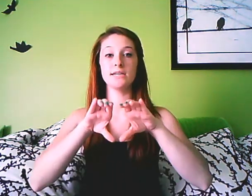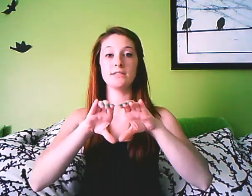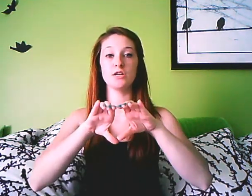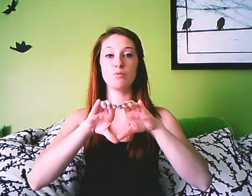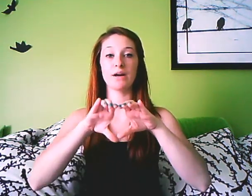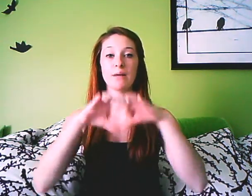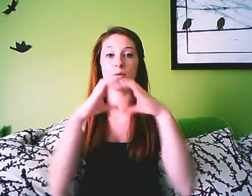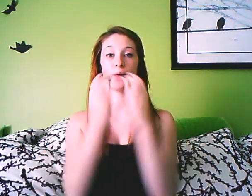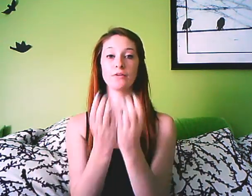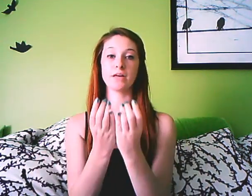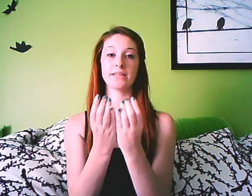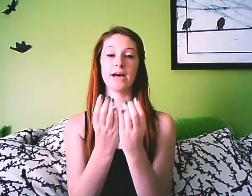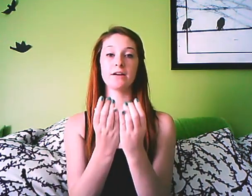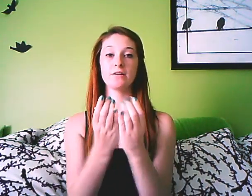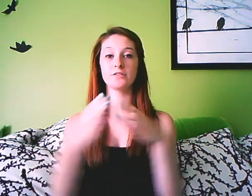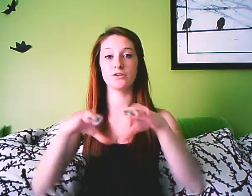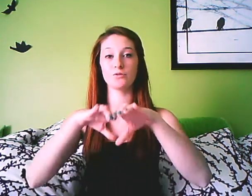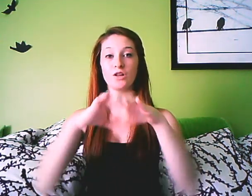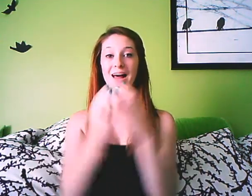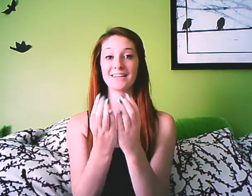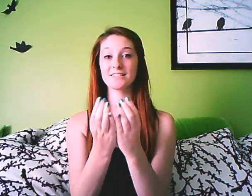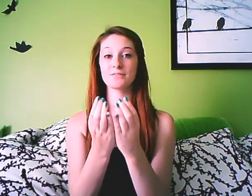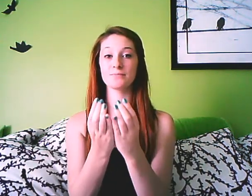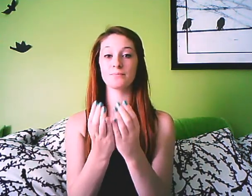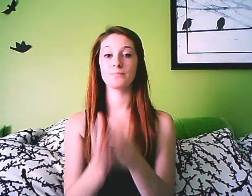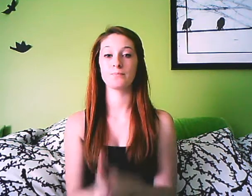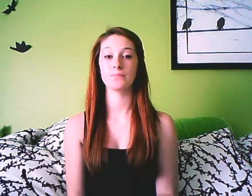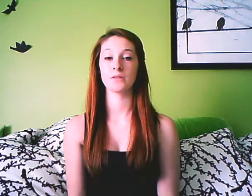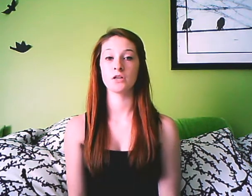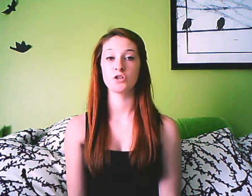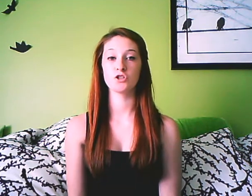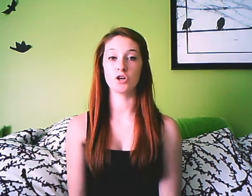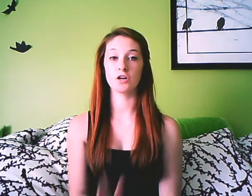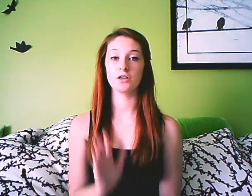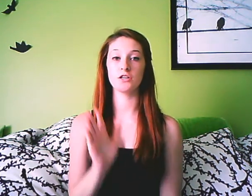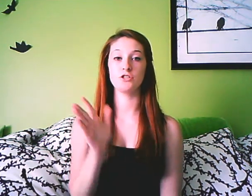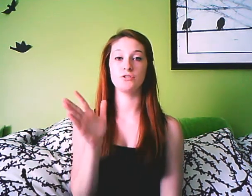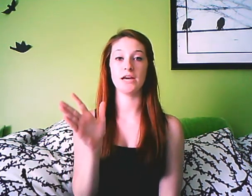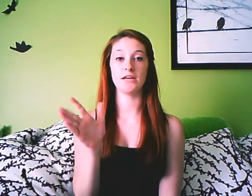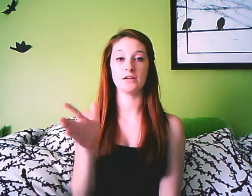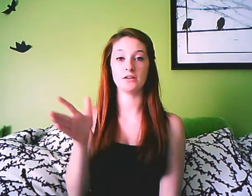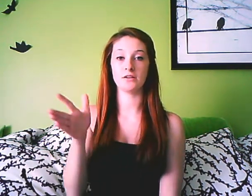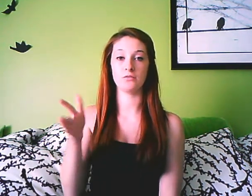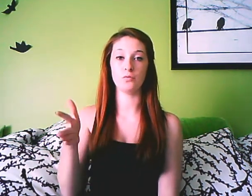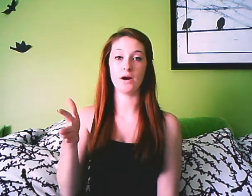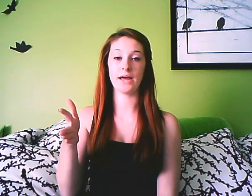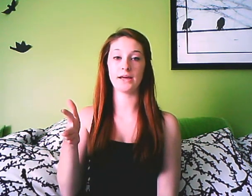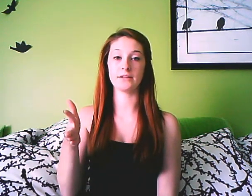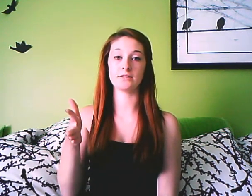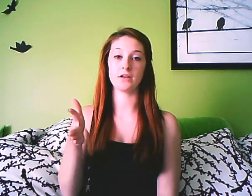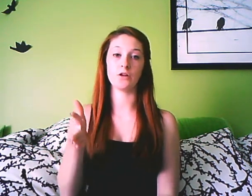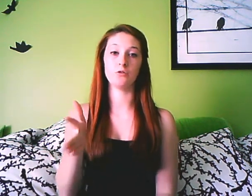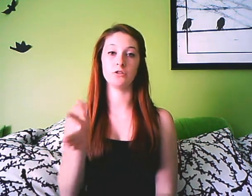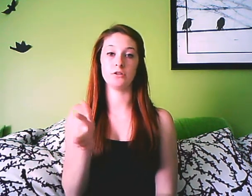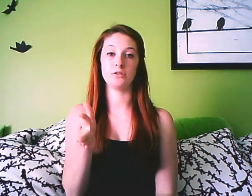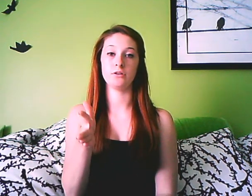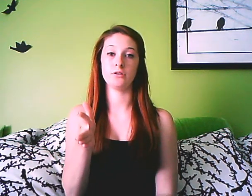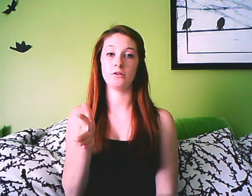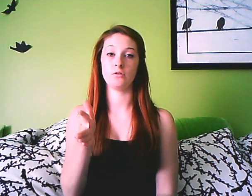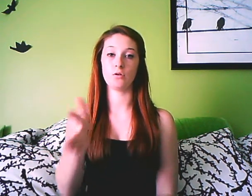and you bring them around like that. So class. Start is you take one hand and you hold it